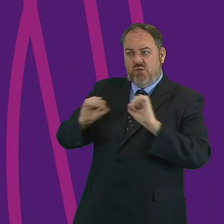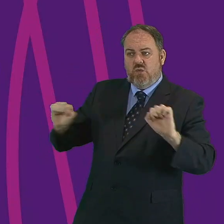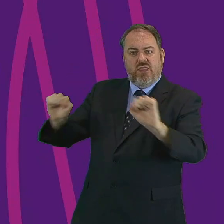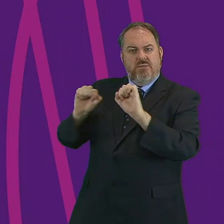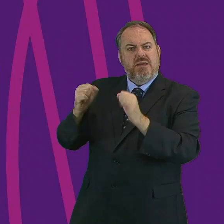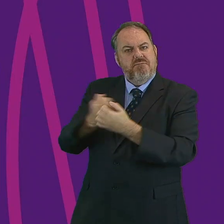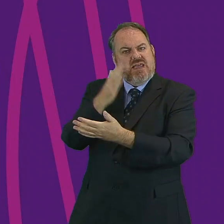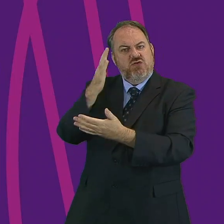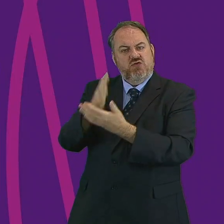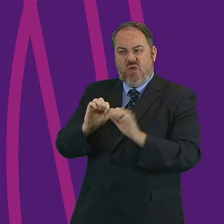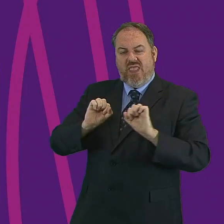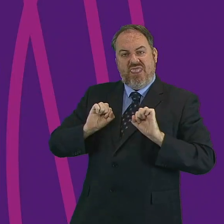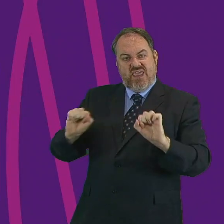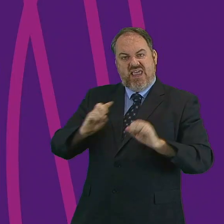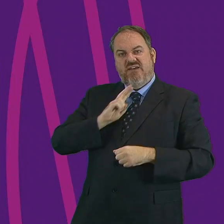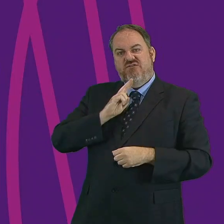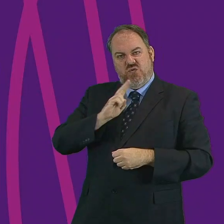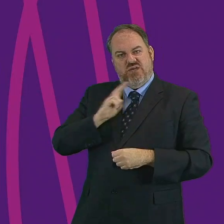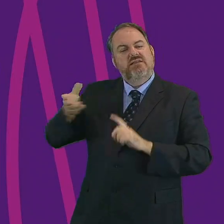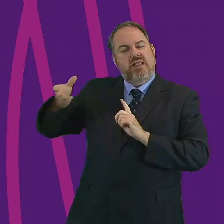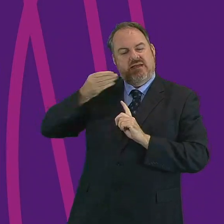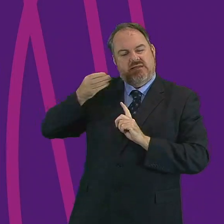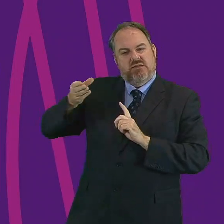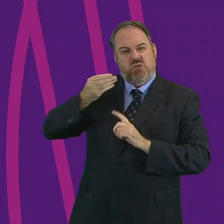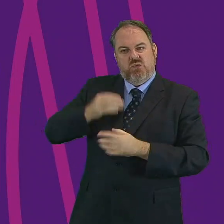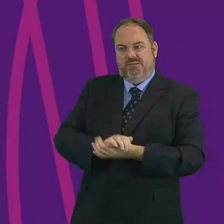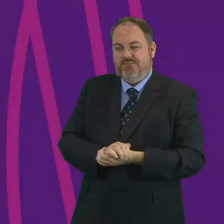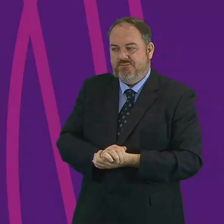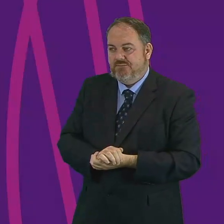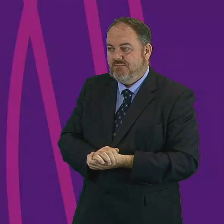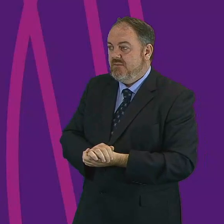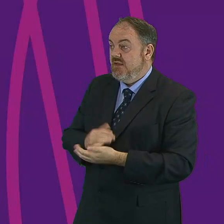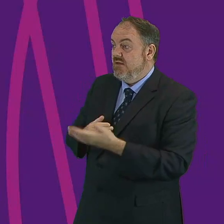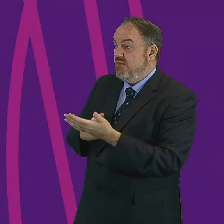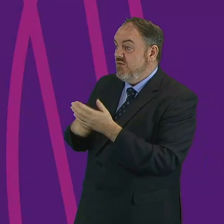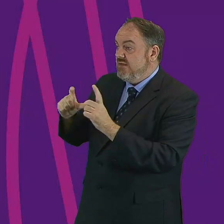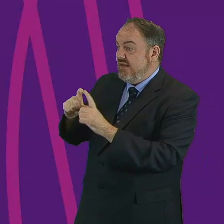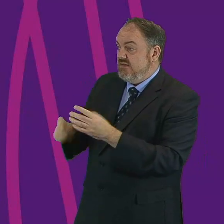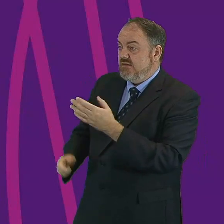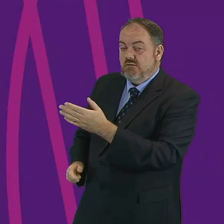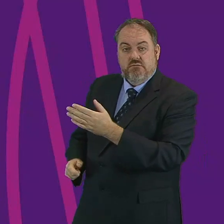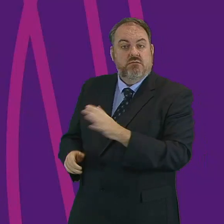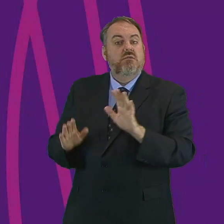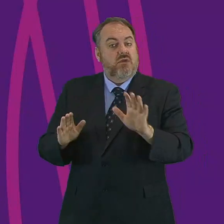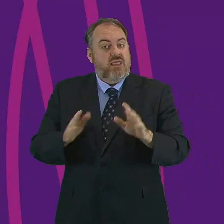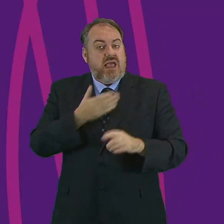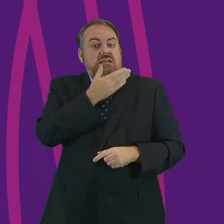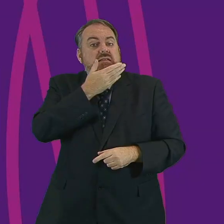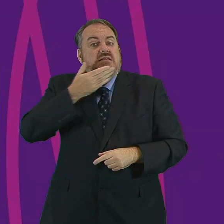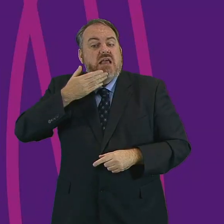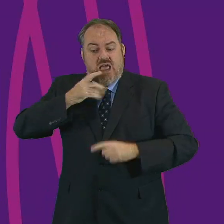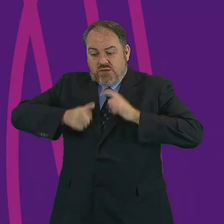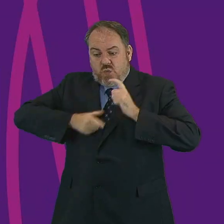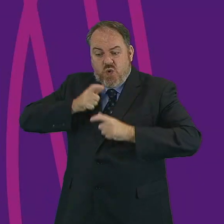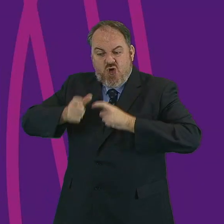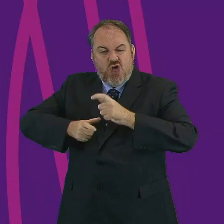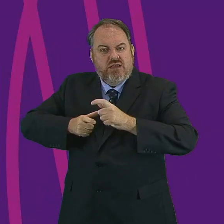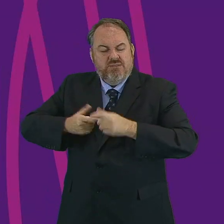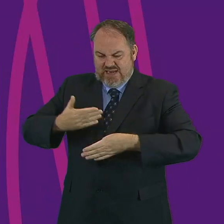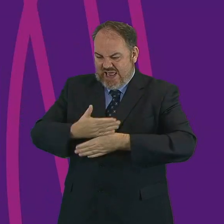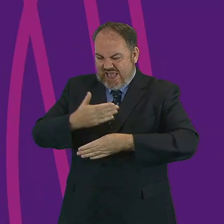very much be at the heart of that. Ruth Davidson. I don't doubt the First Minister's intentions, but good intentions aren't enough. The record of